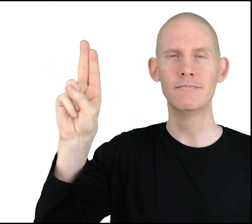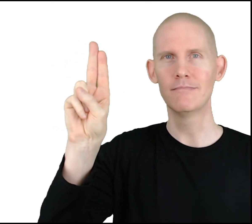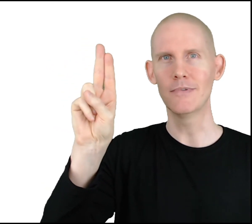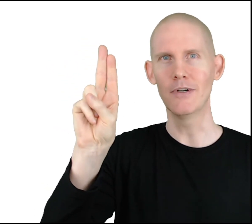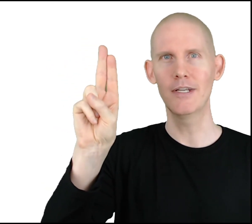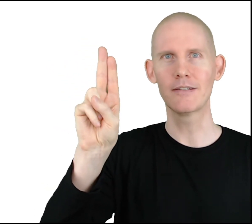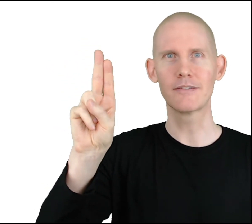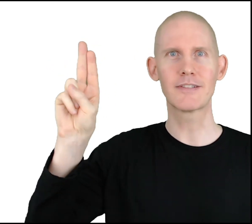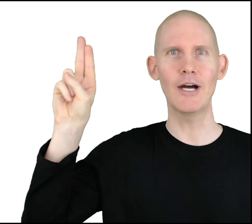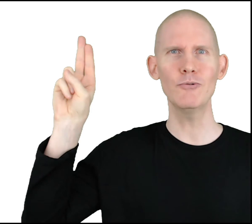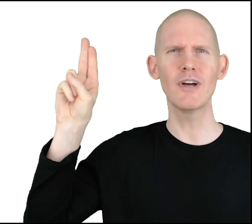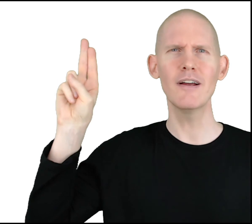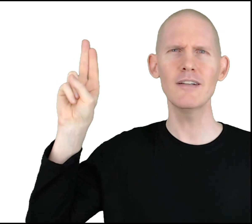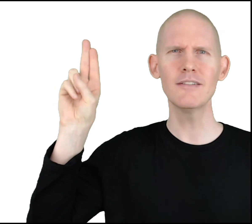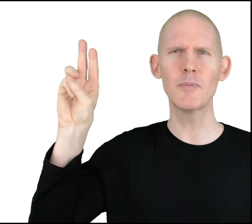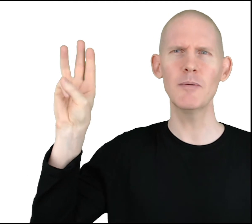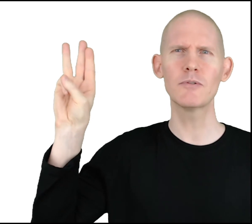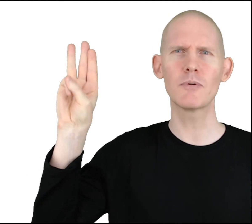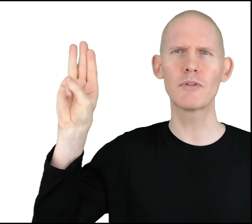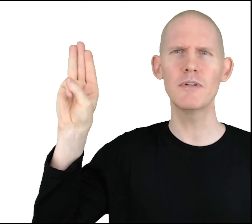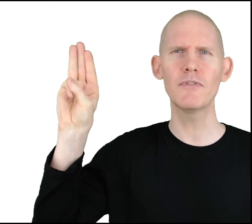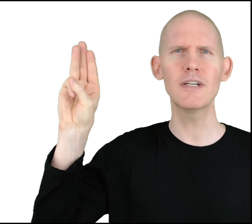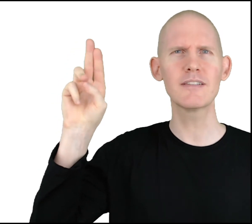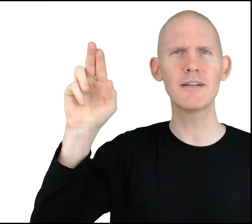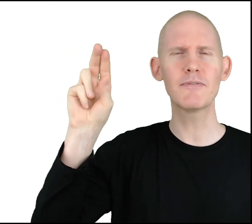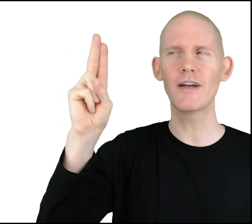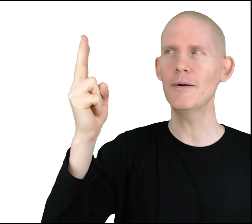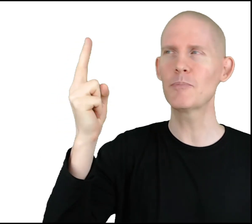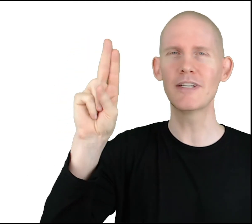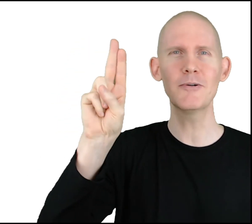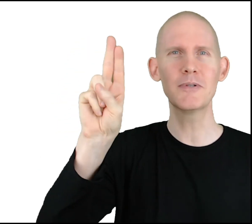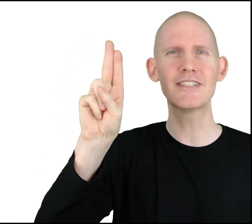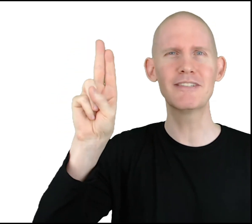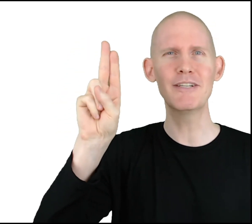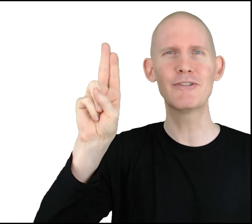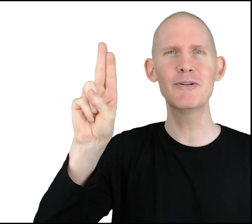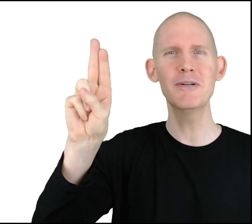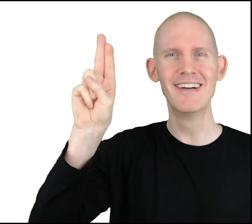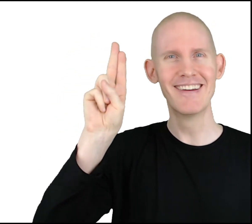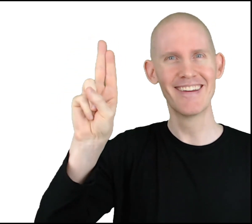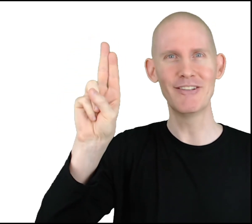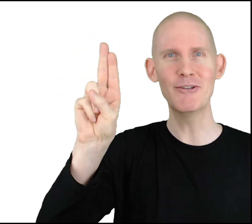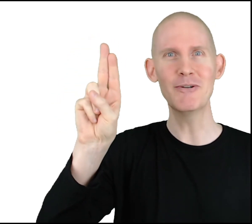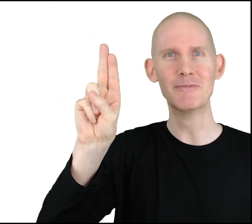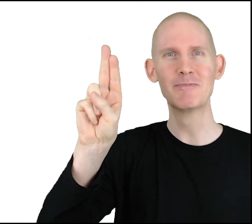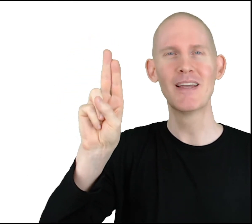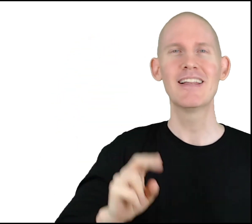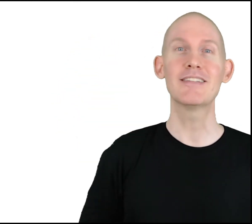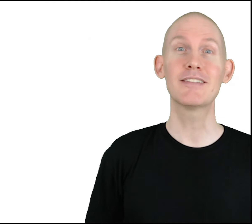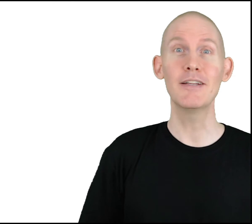All right, Scout's honor, or maybe it was with 3 fingers, I forgot, but here we just need 2. U. Let's sign it